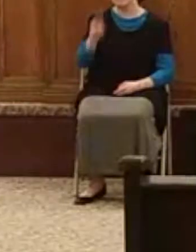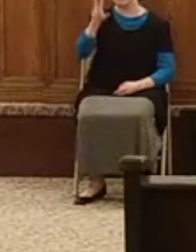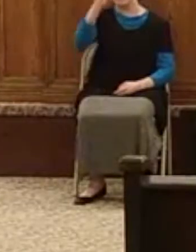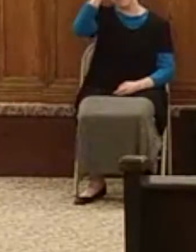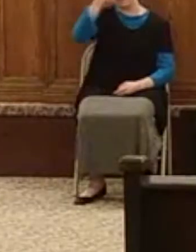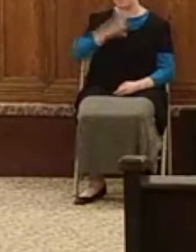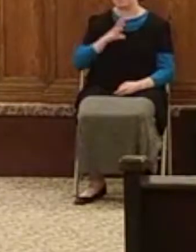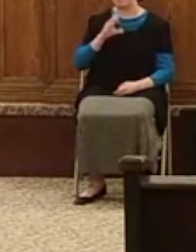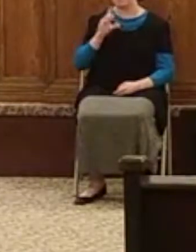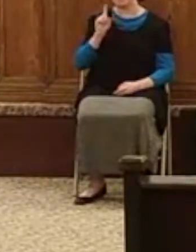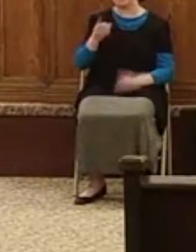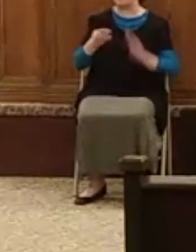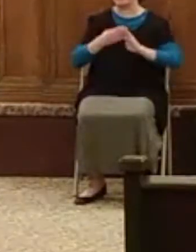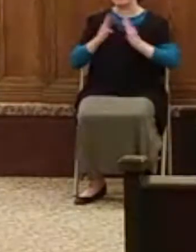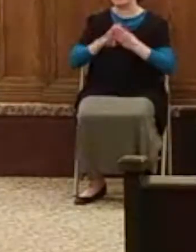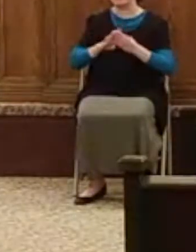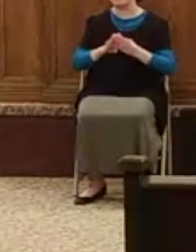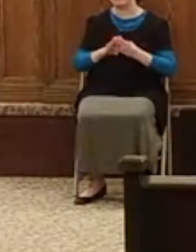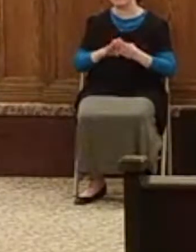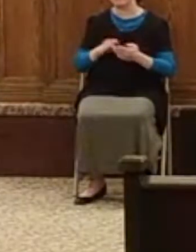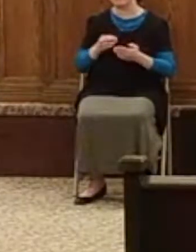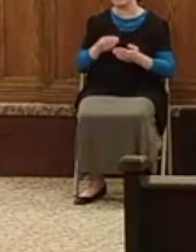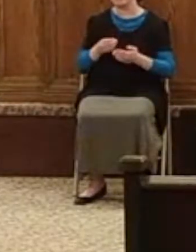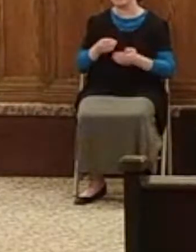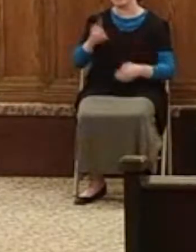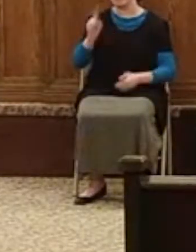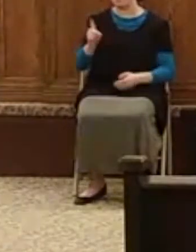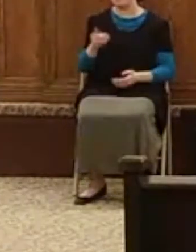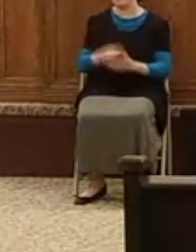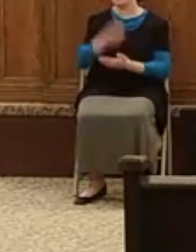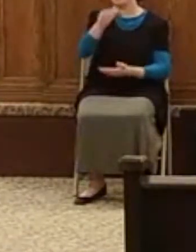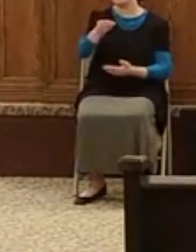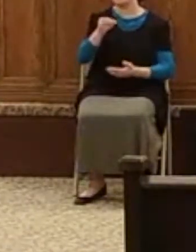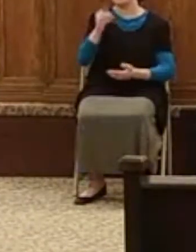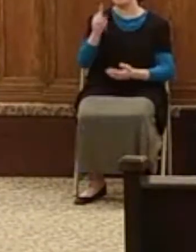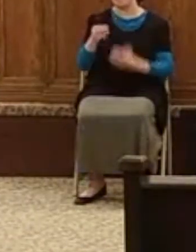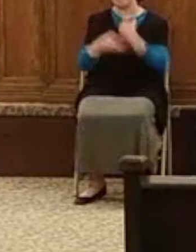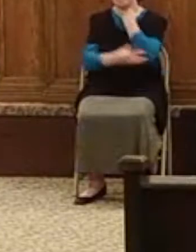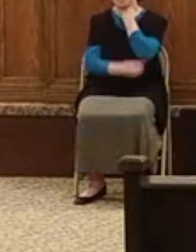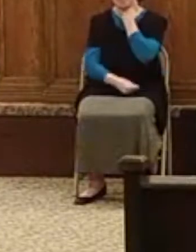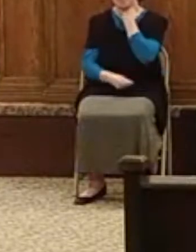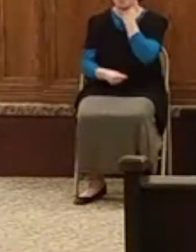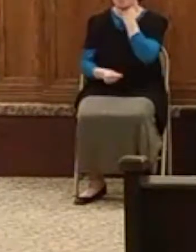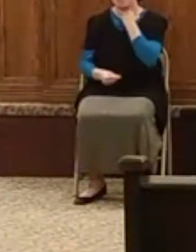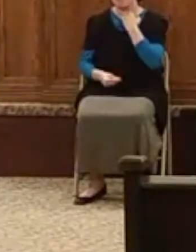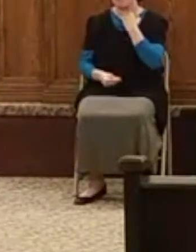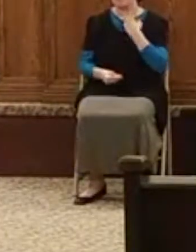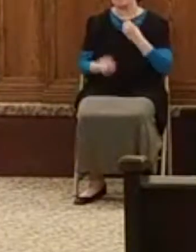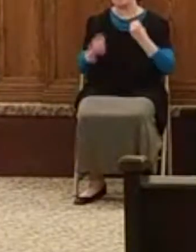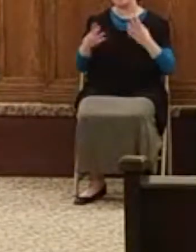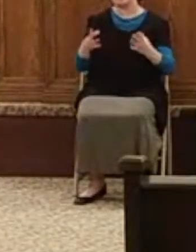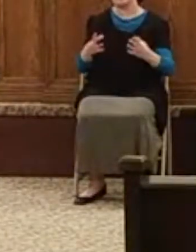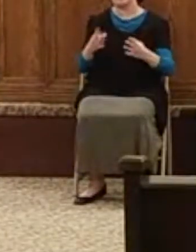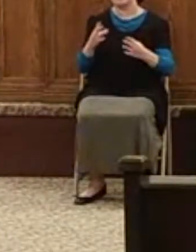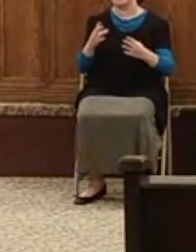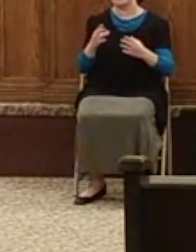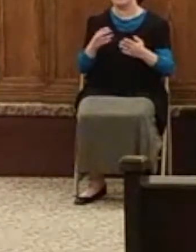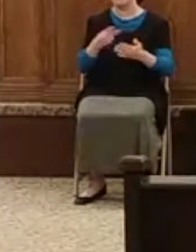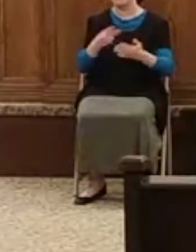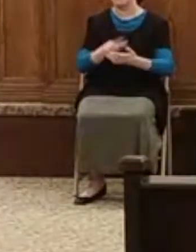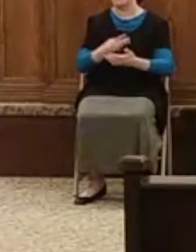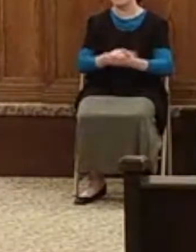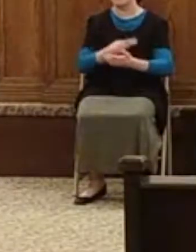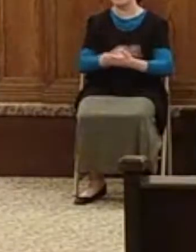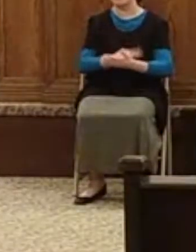were two men in one city, the one rich and the other poor. The rich man had exceeding many flocks